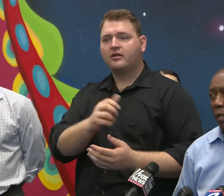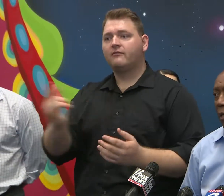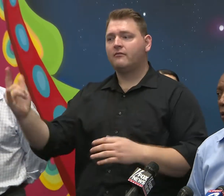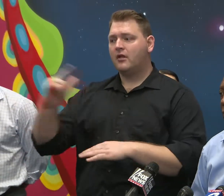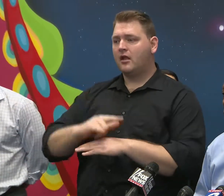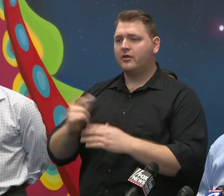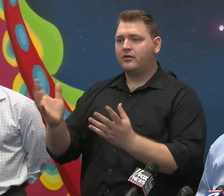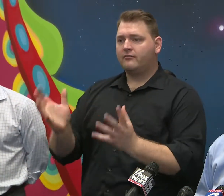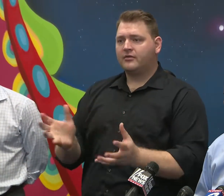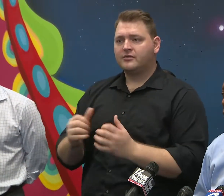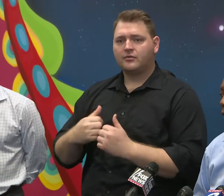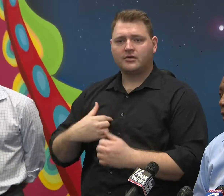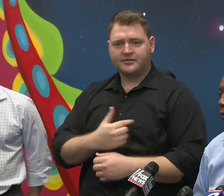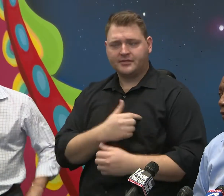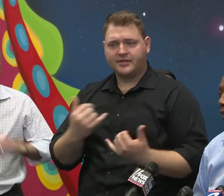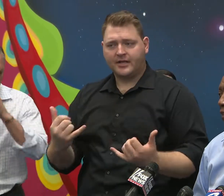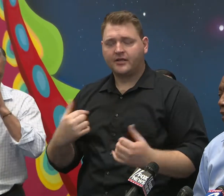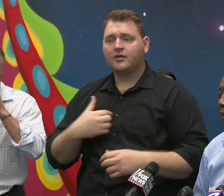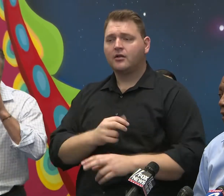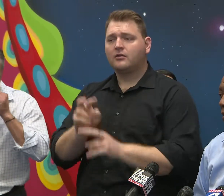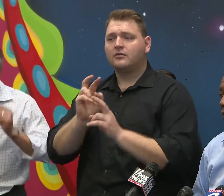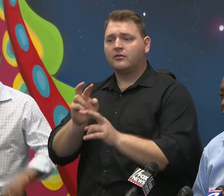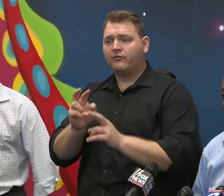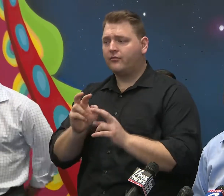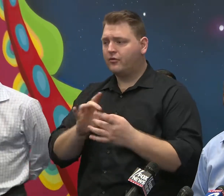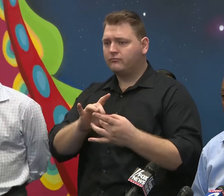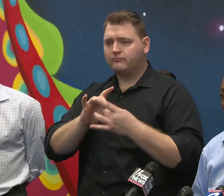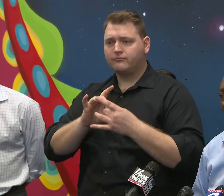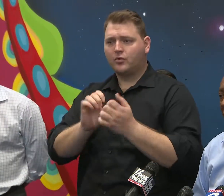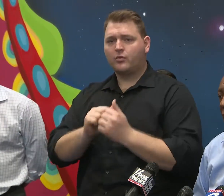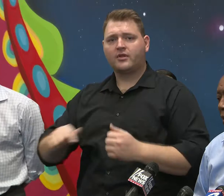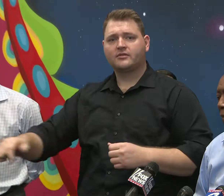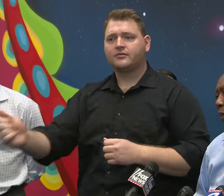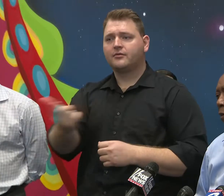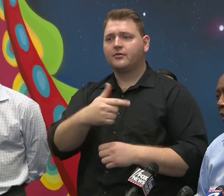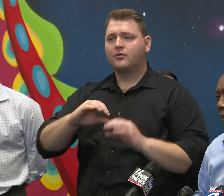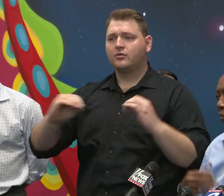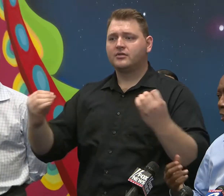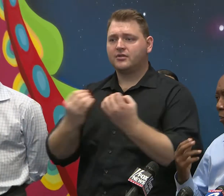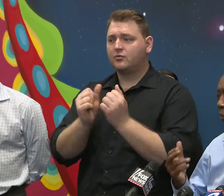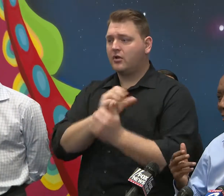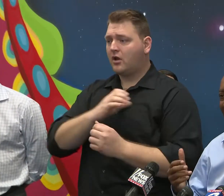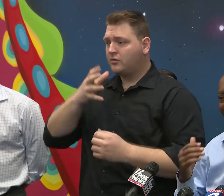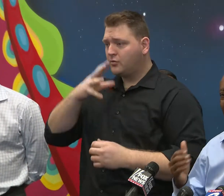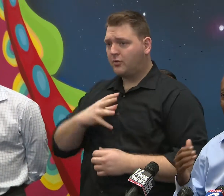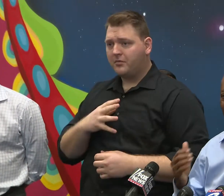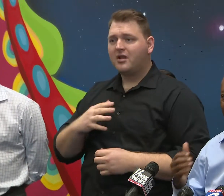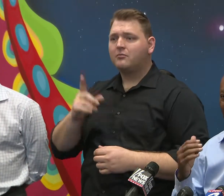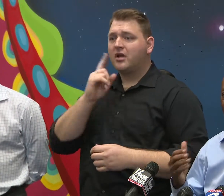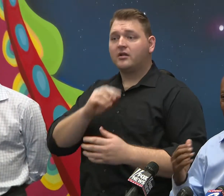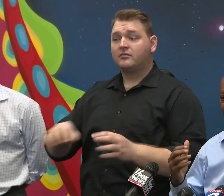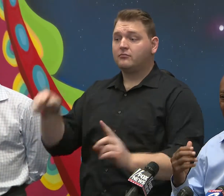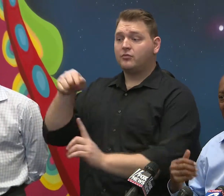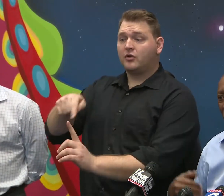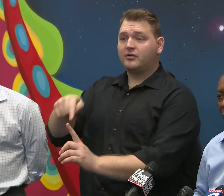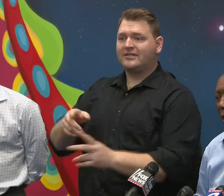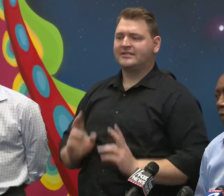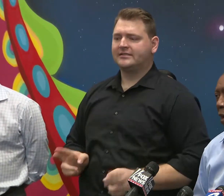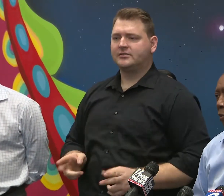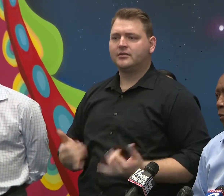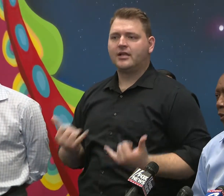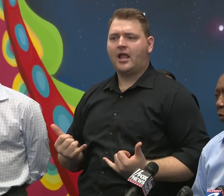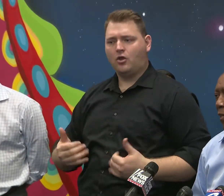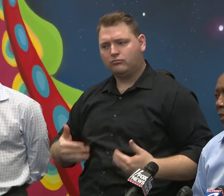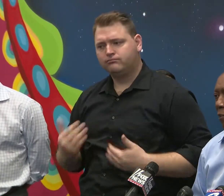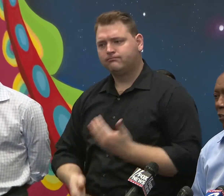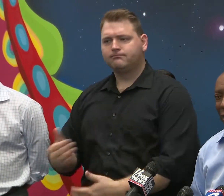today. Look forward to working with this entire organization, with the Congresswoman. But the whole thing is urgency, urgency, urgency. We all have